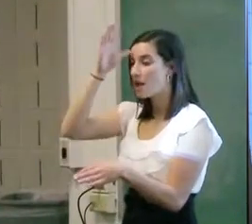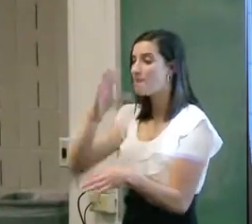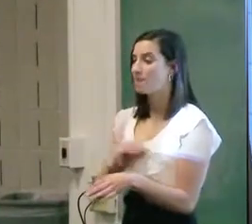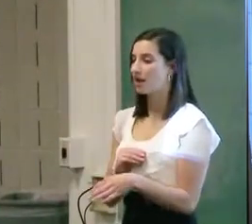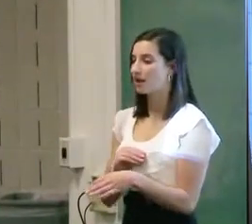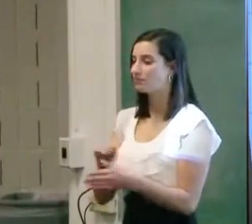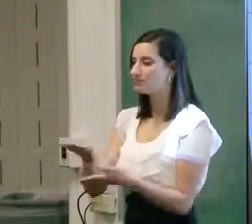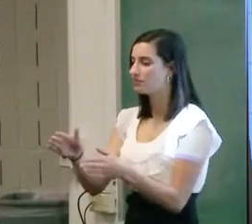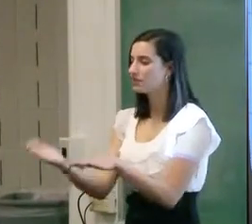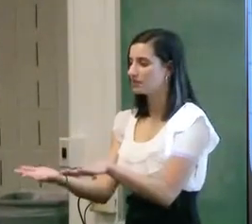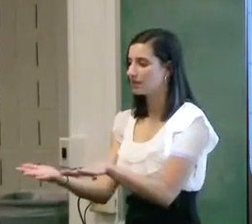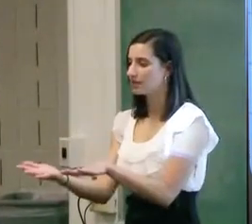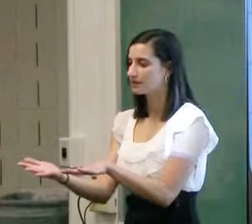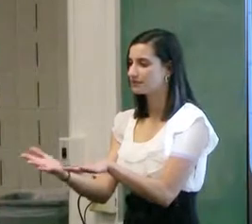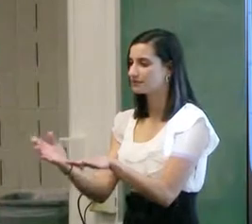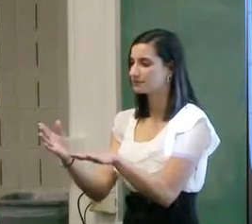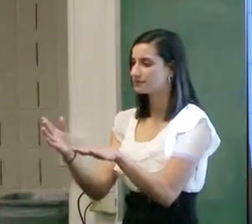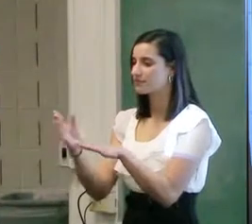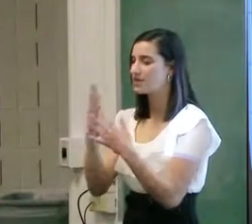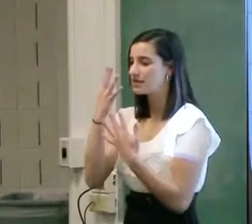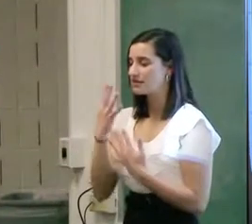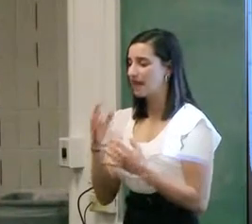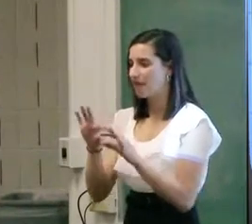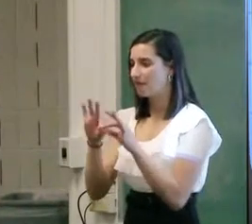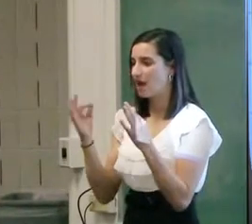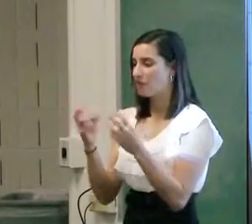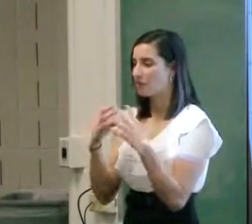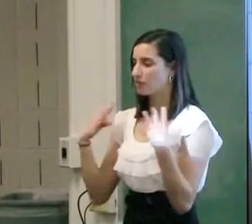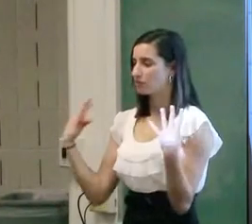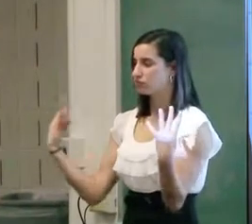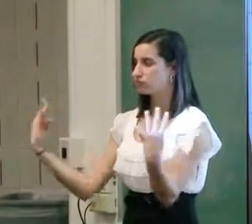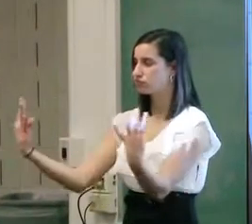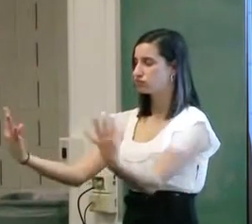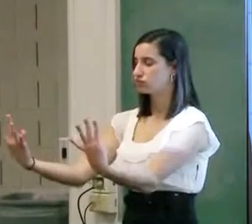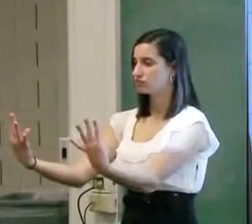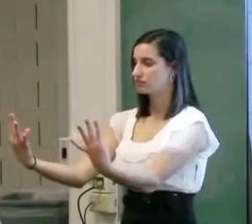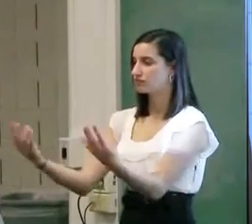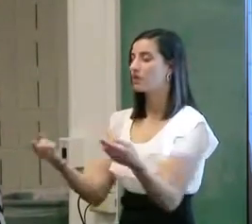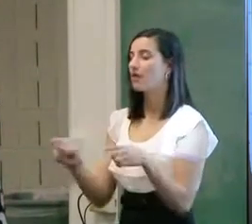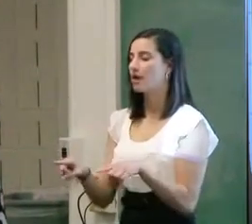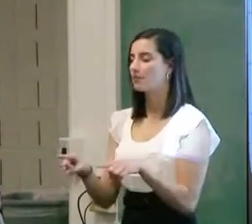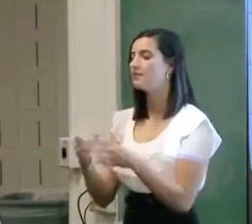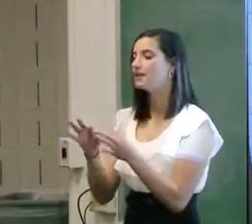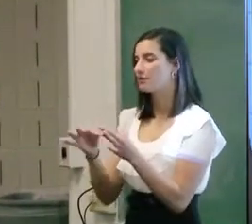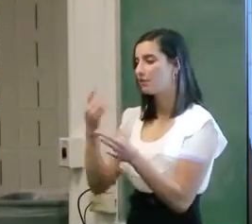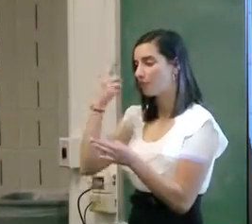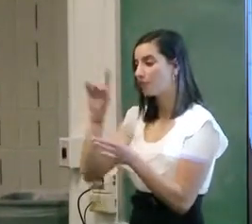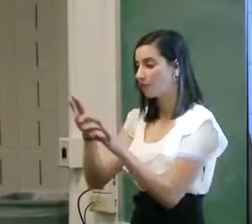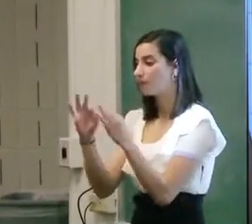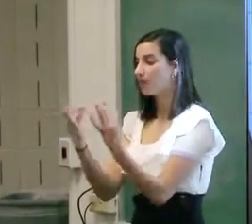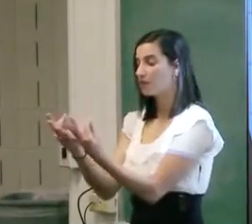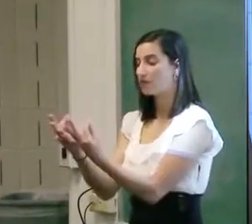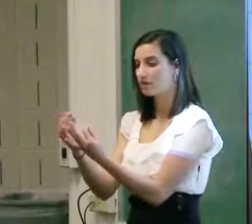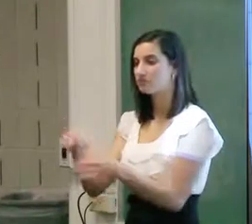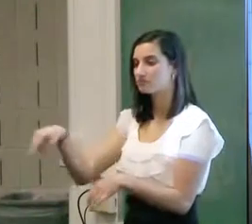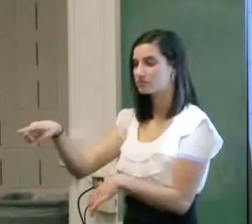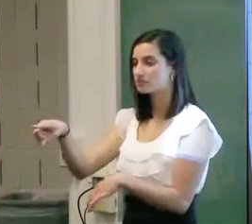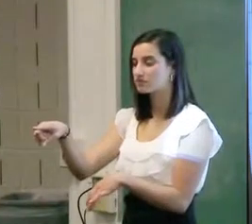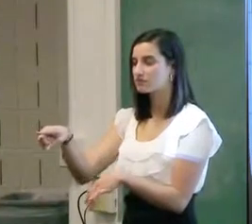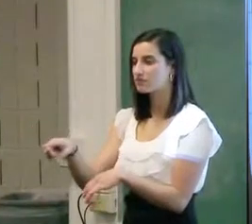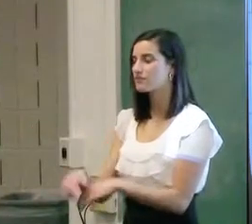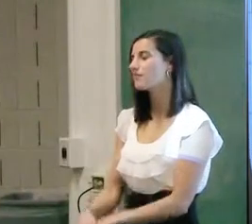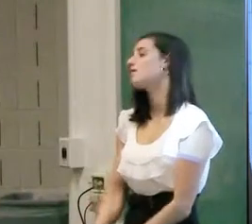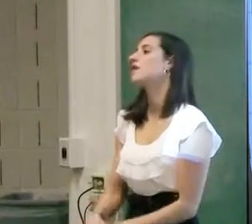passed away and his grieving family around him. So we needed to interpret for the family, which is fine,